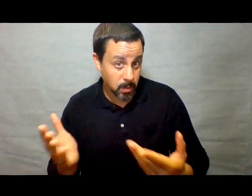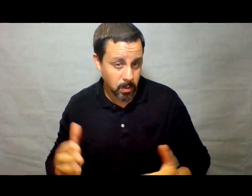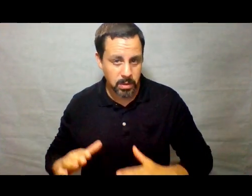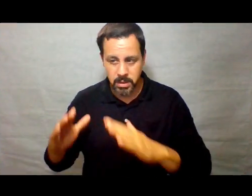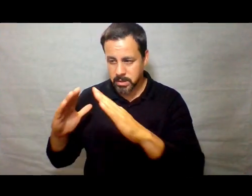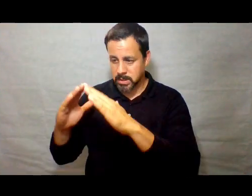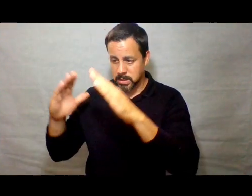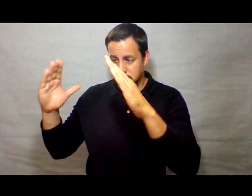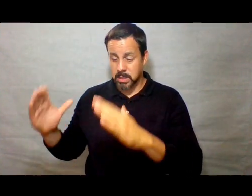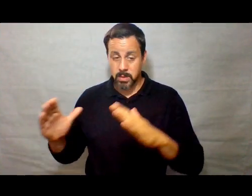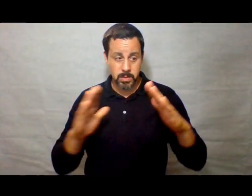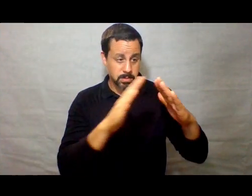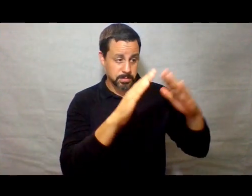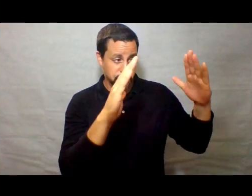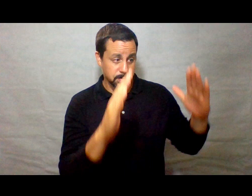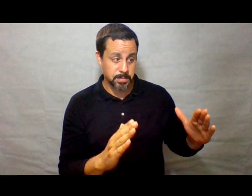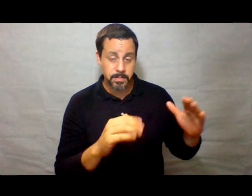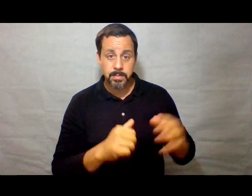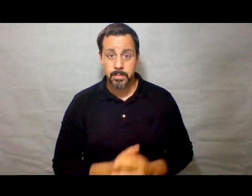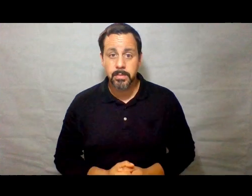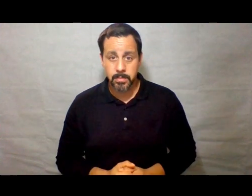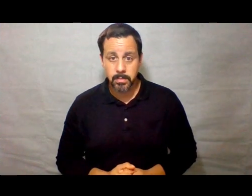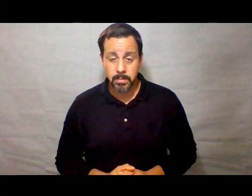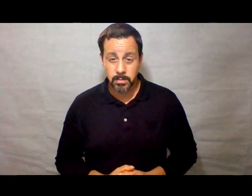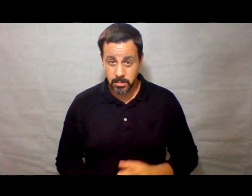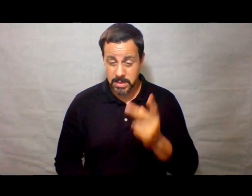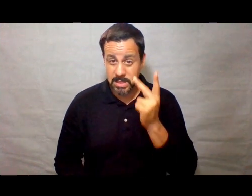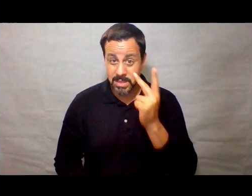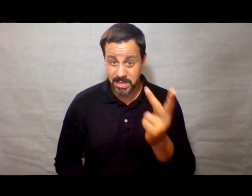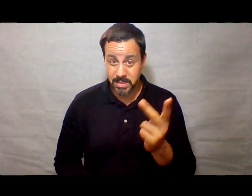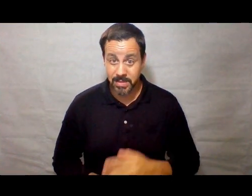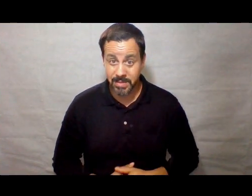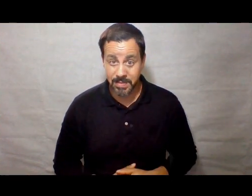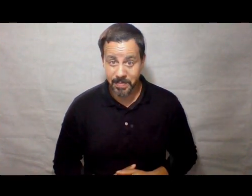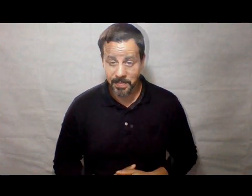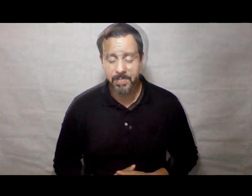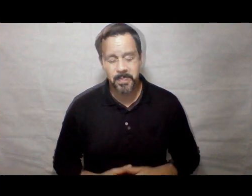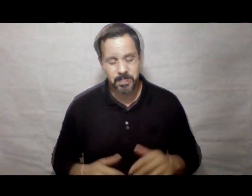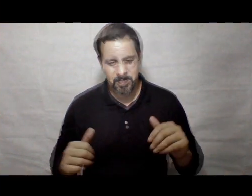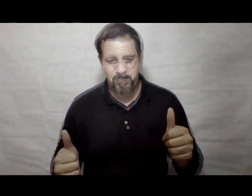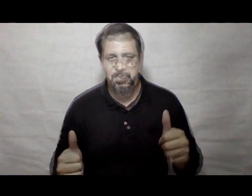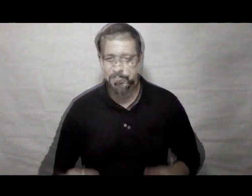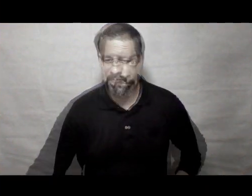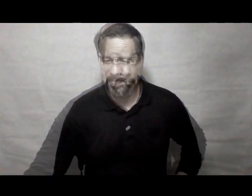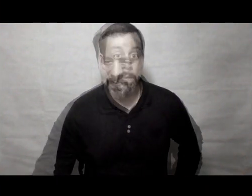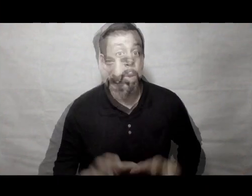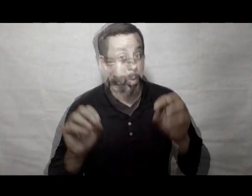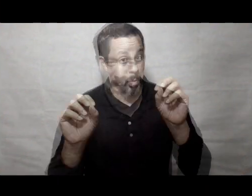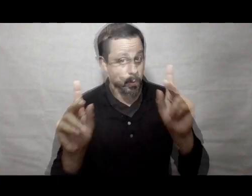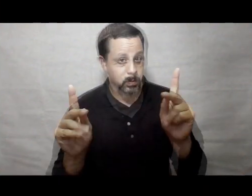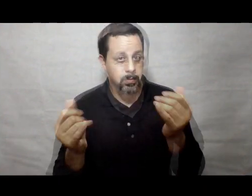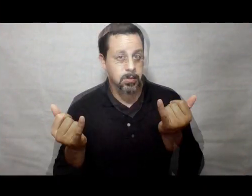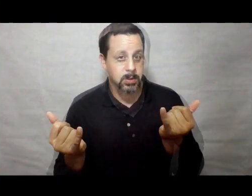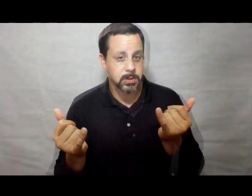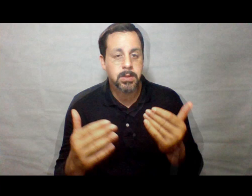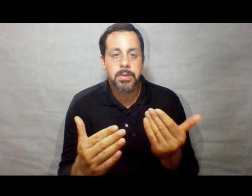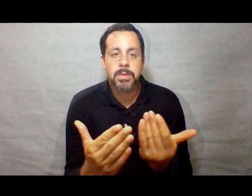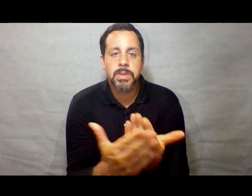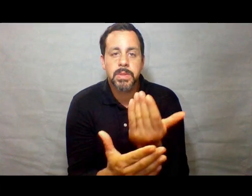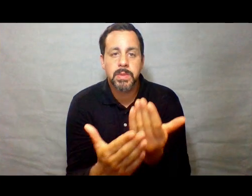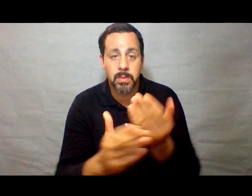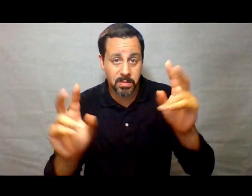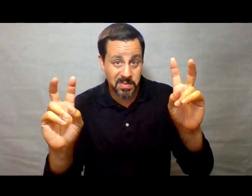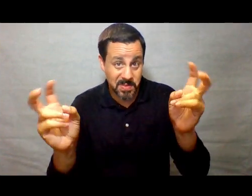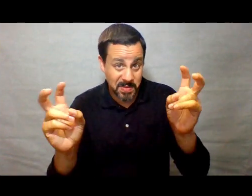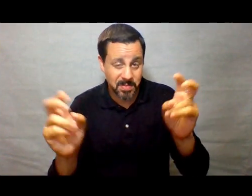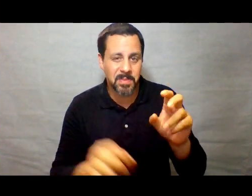An example of repeating a sign would be placing 2 houses in different places.